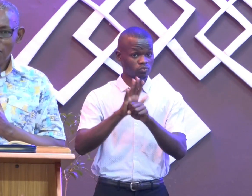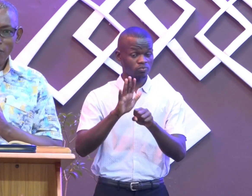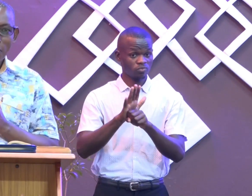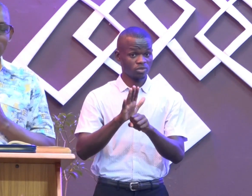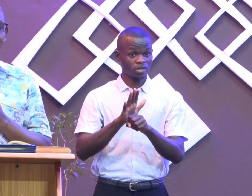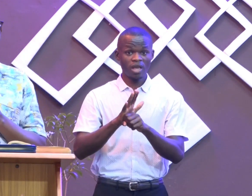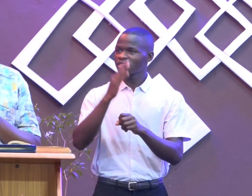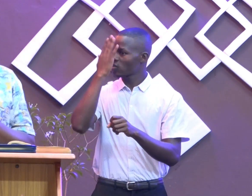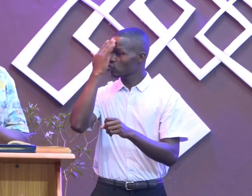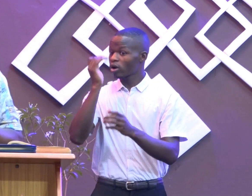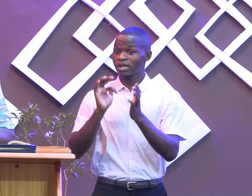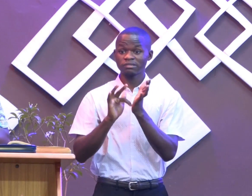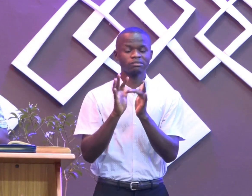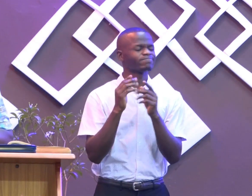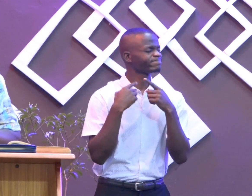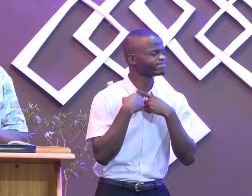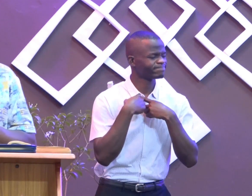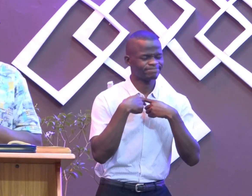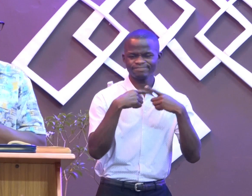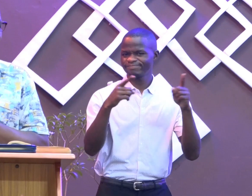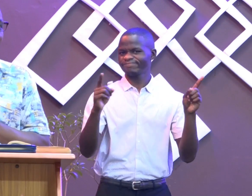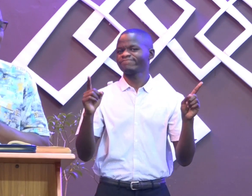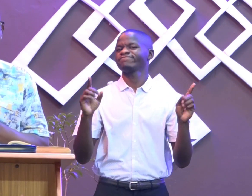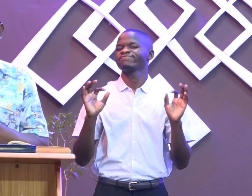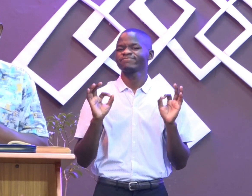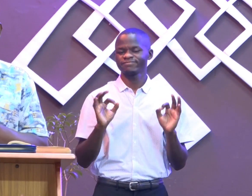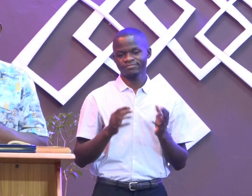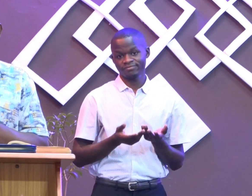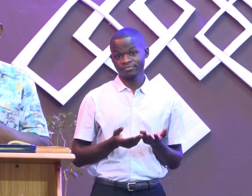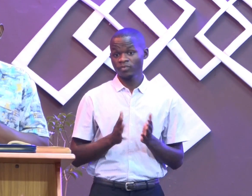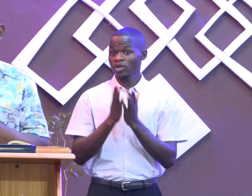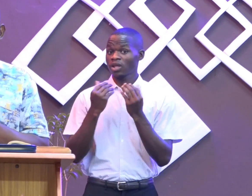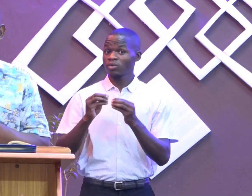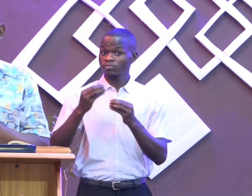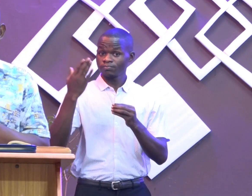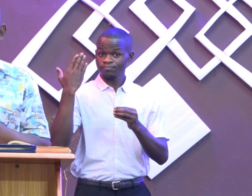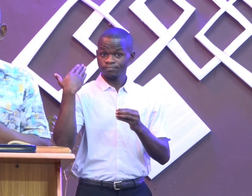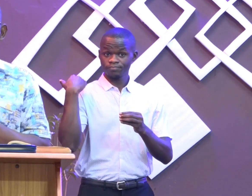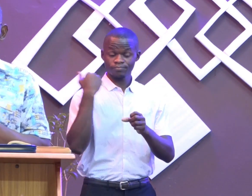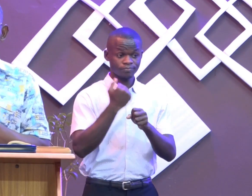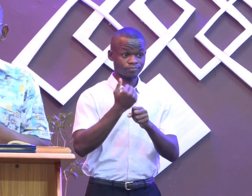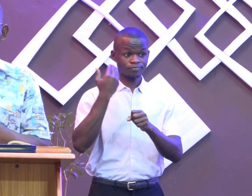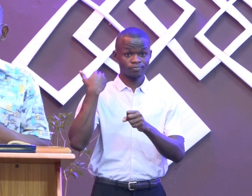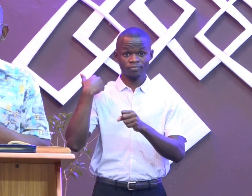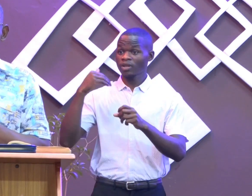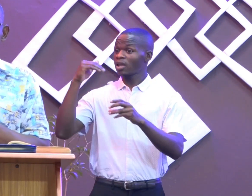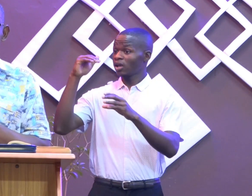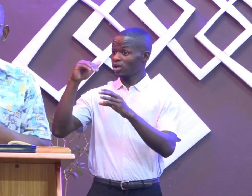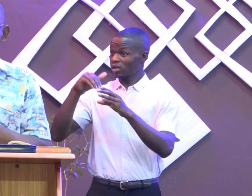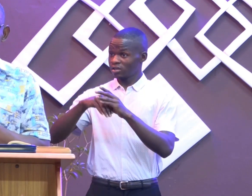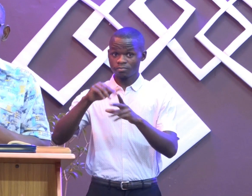kye kimufuula ow'enjawulo. That's what makes him unique. Abooluganda, mu bantu abali mu mubiri